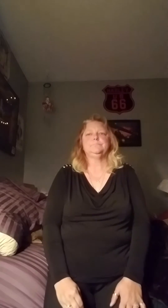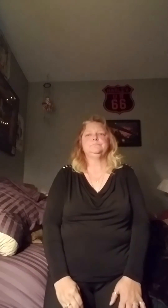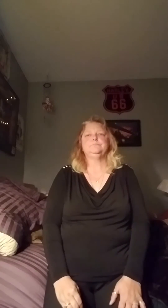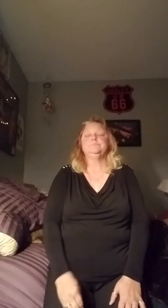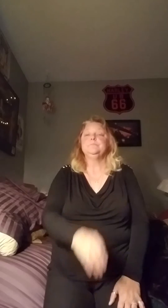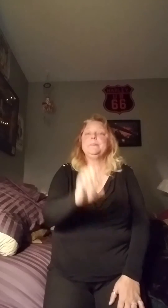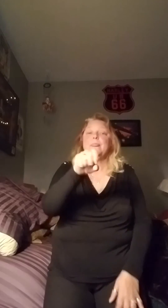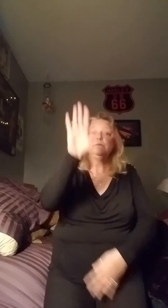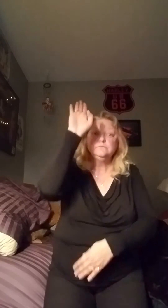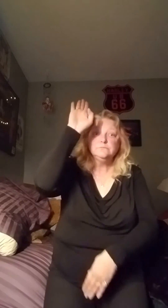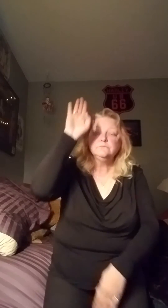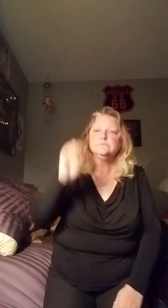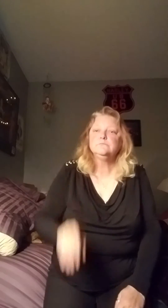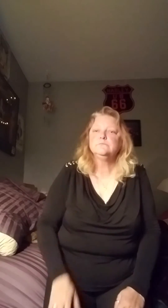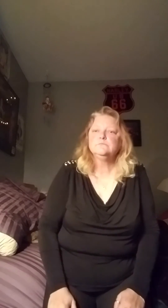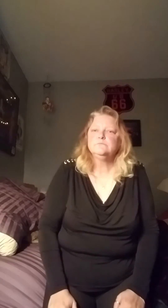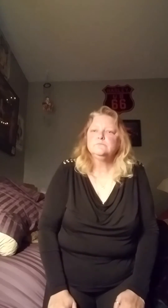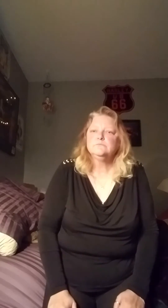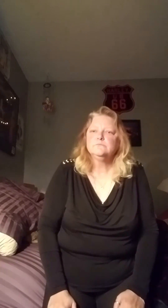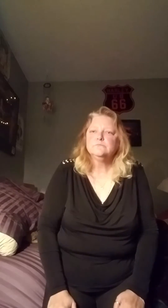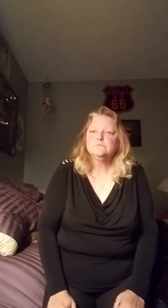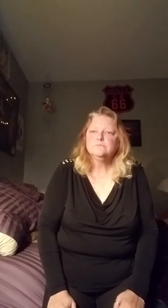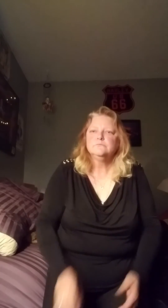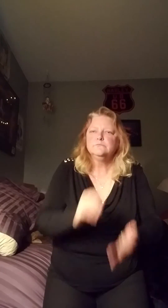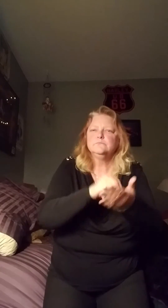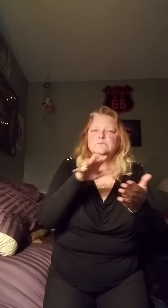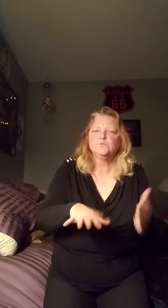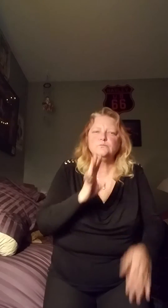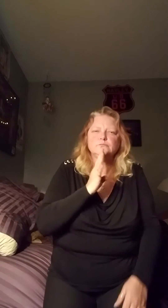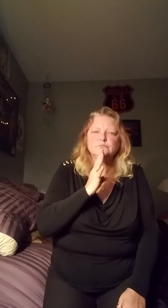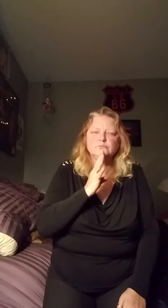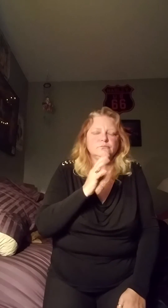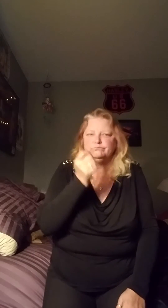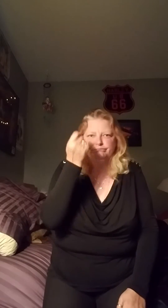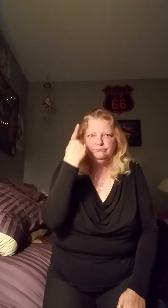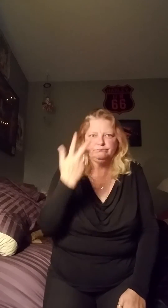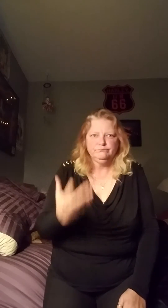Yes? In that same study, how do we know that it was the therapy that helped and not the